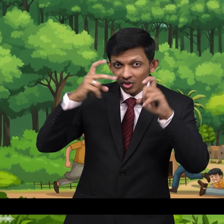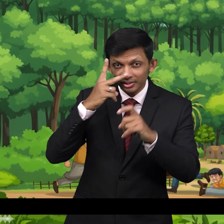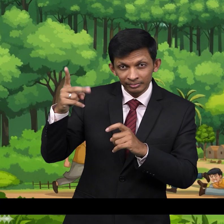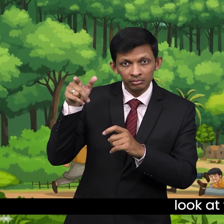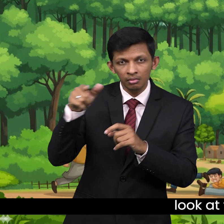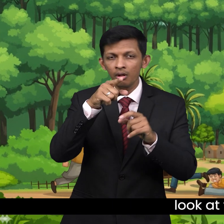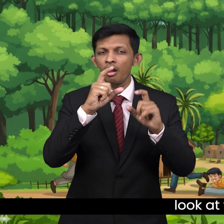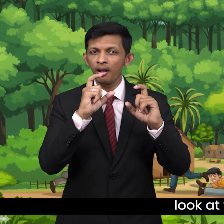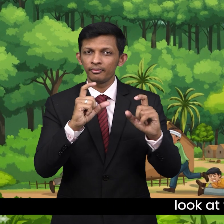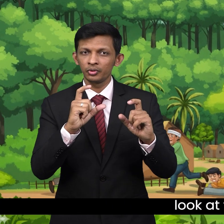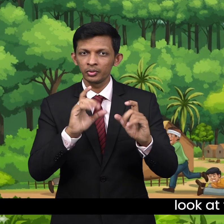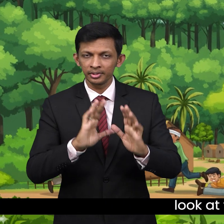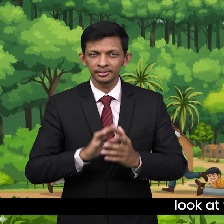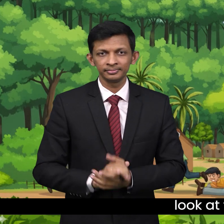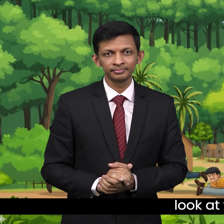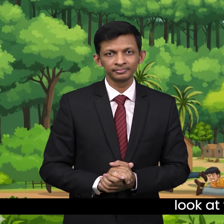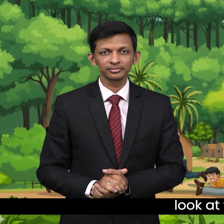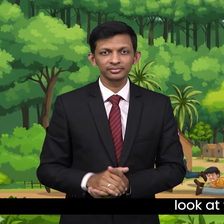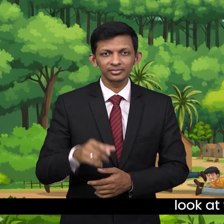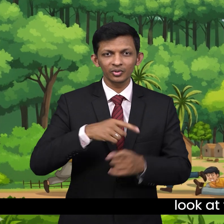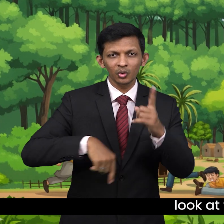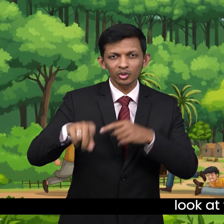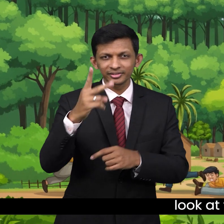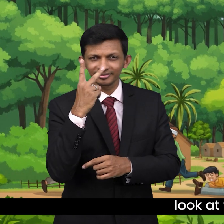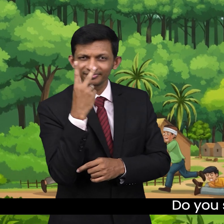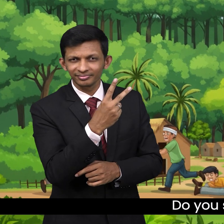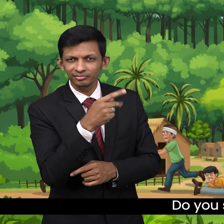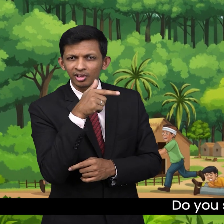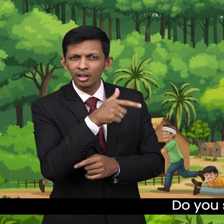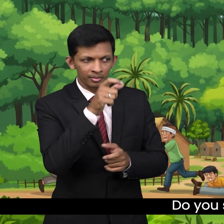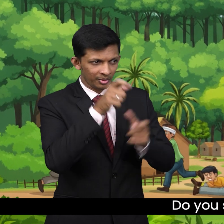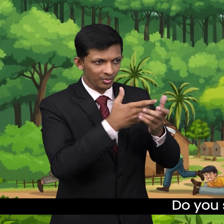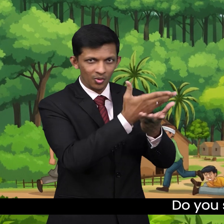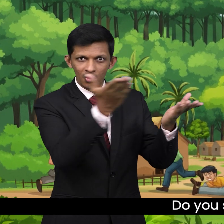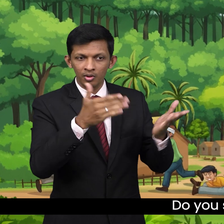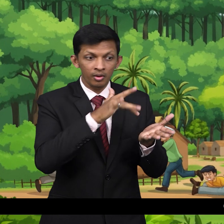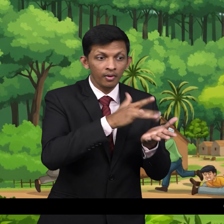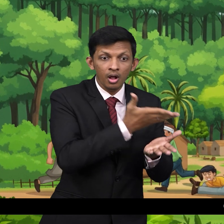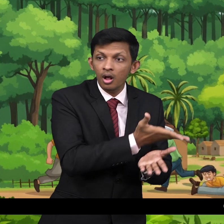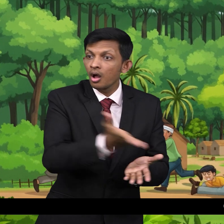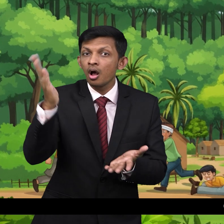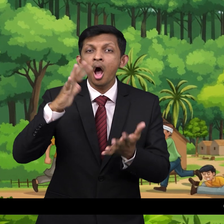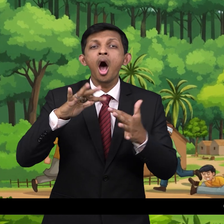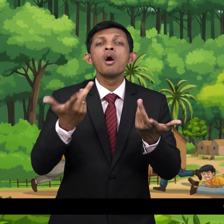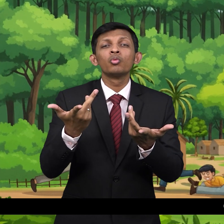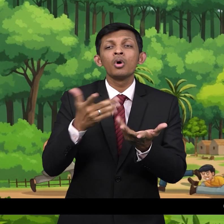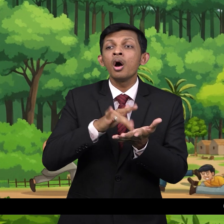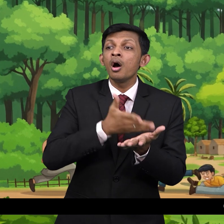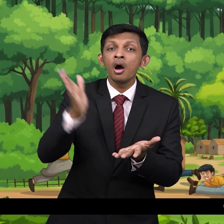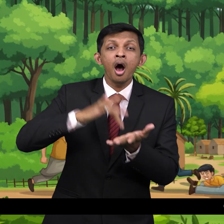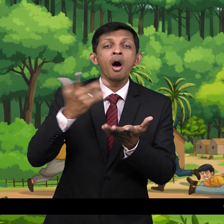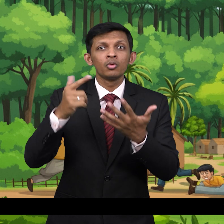Children, look at the pictures carefully. Do you see how some people are traveling?